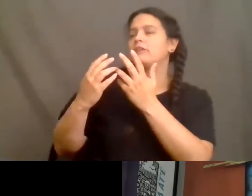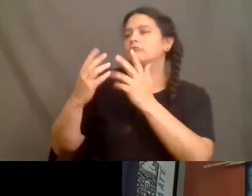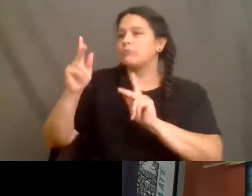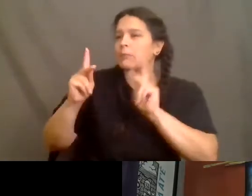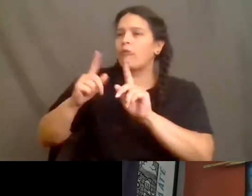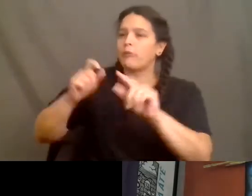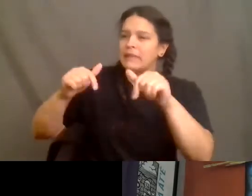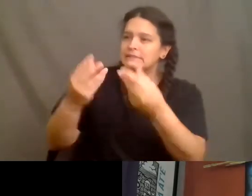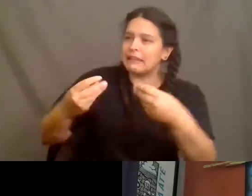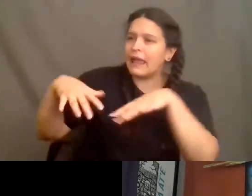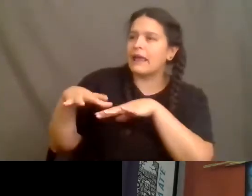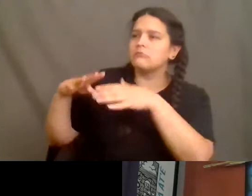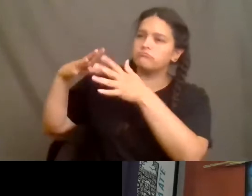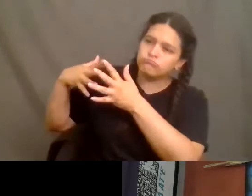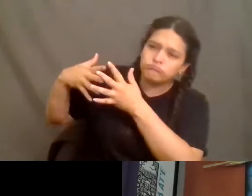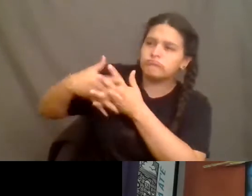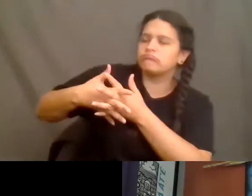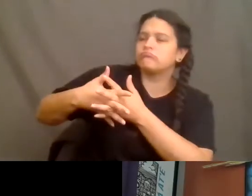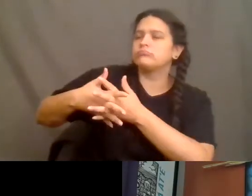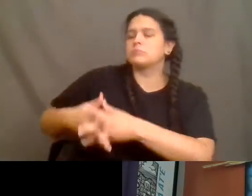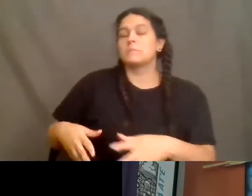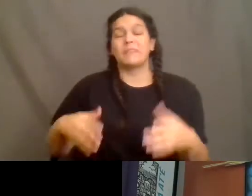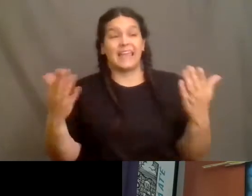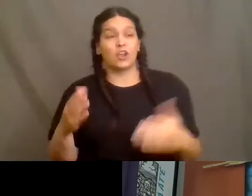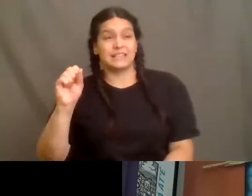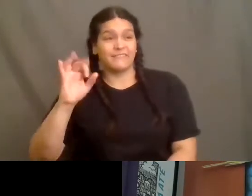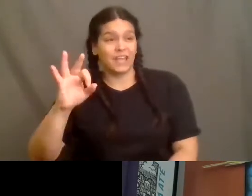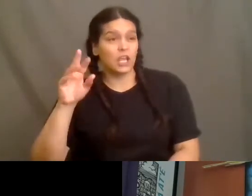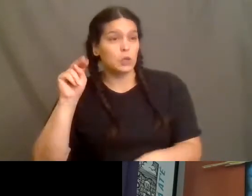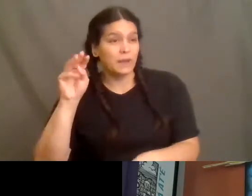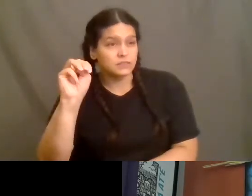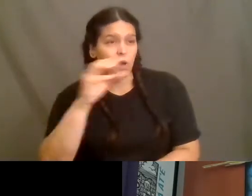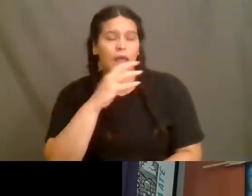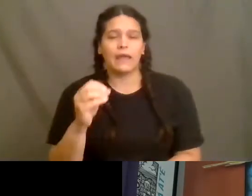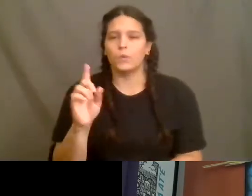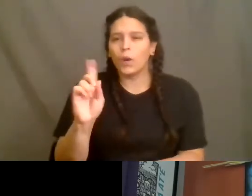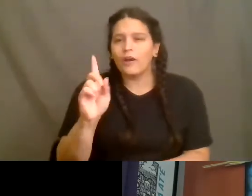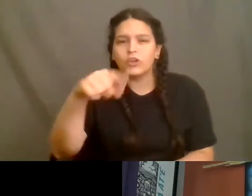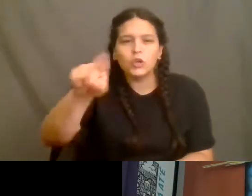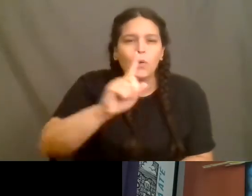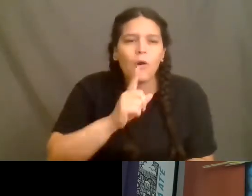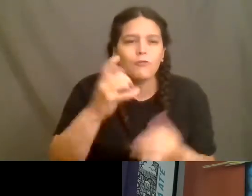on here in Santa Fe, New Mexico, and also wherever you are beaming in from this moment,